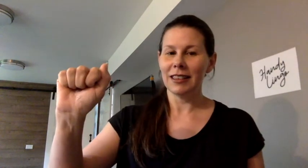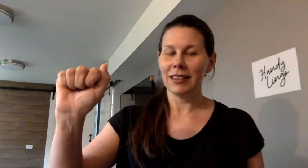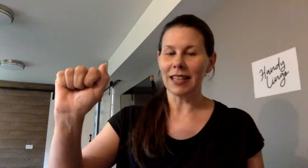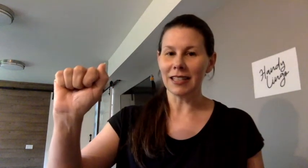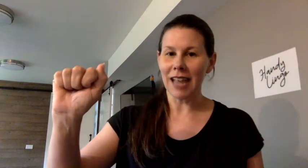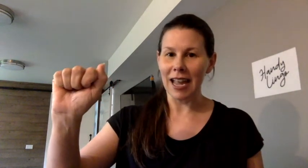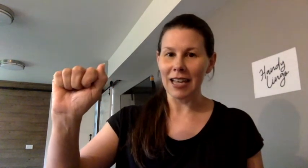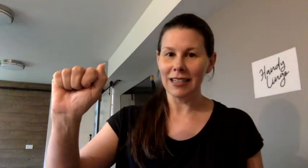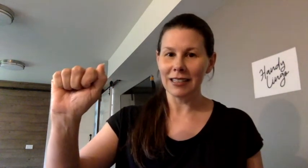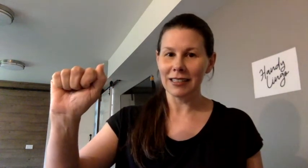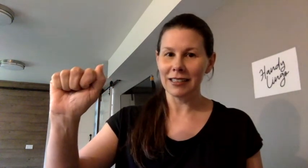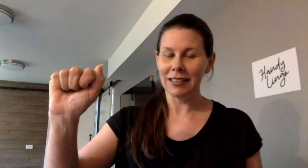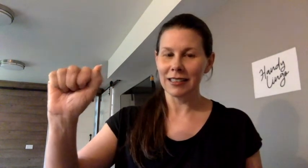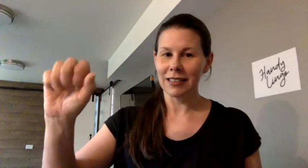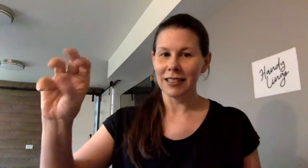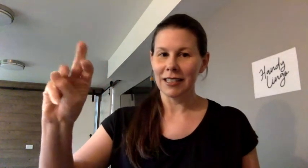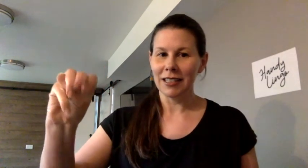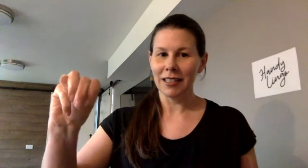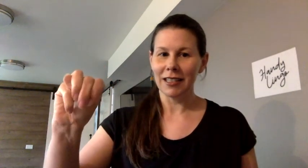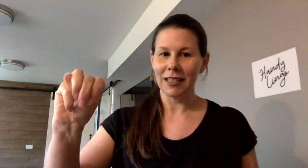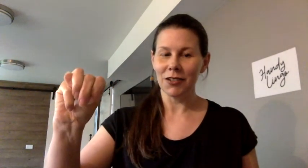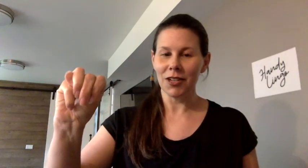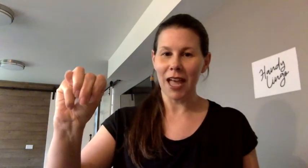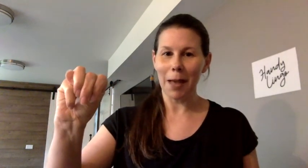That's an A. Here's an M,